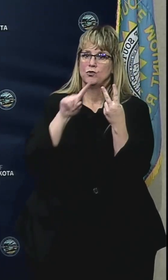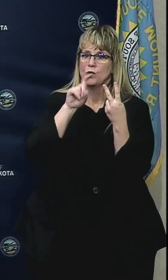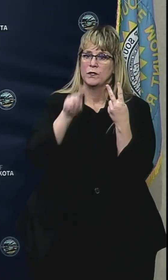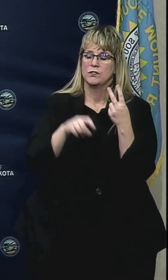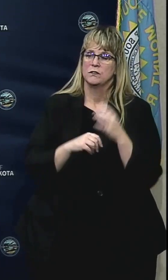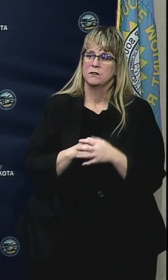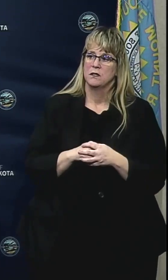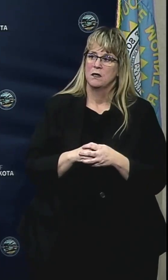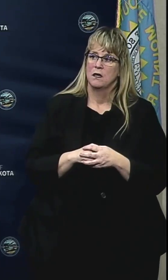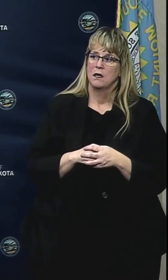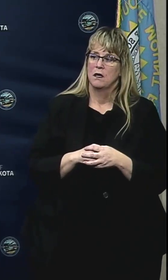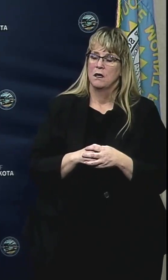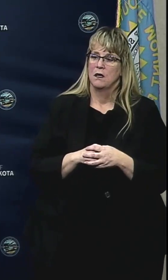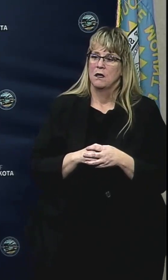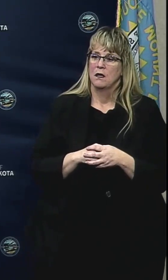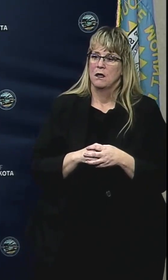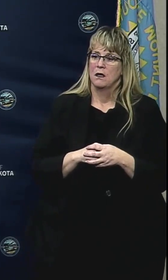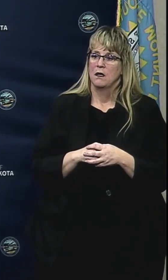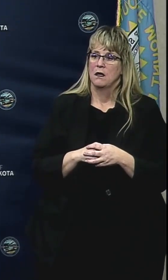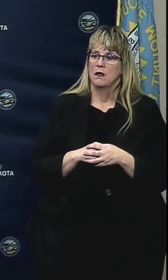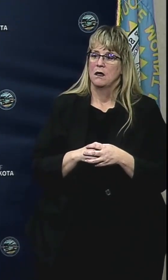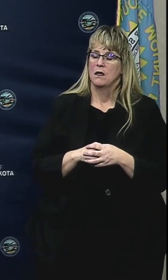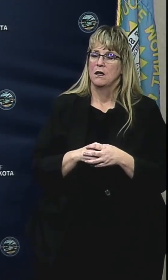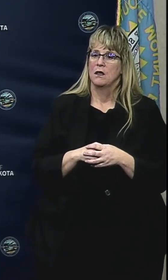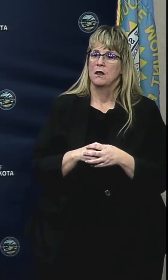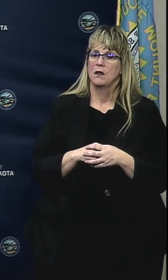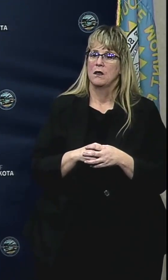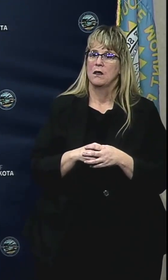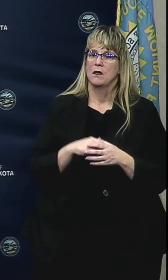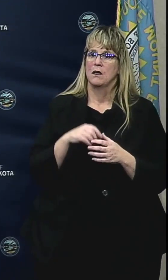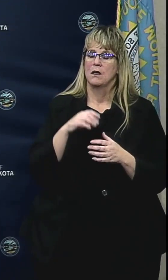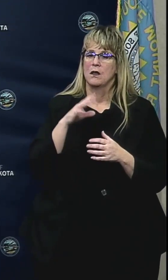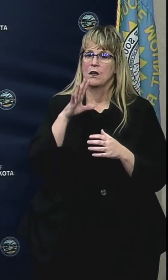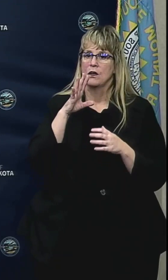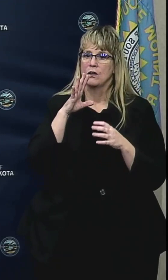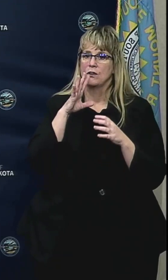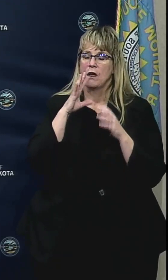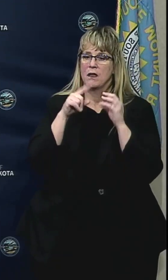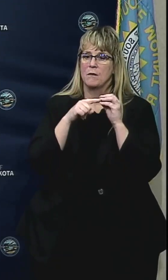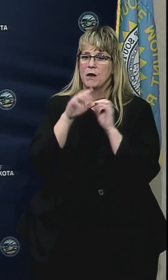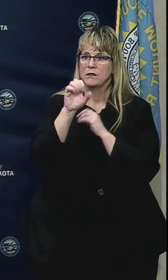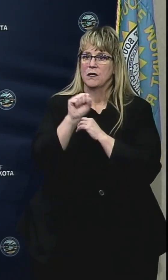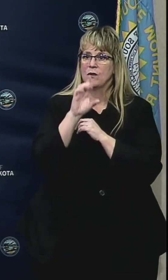is the Post's characterization of South Dakota as a hotspot fair?